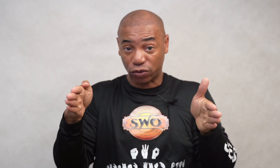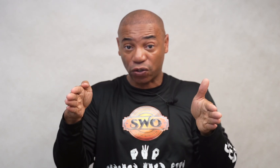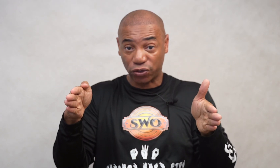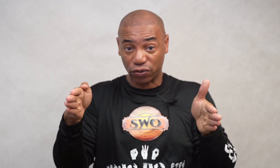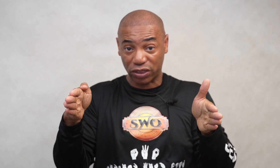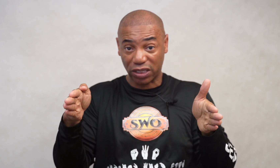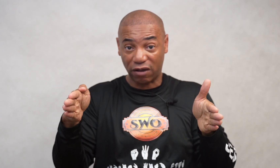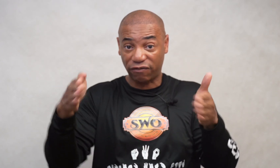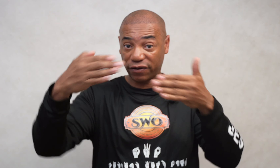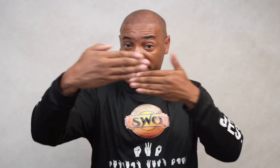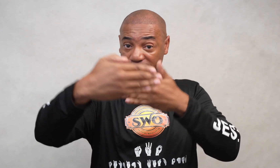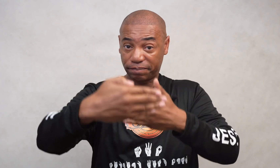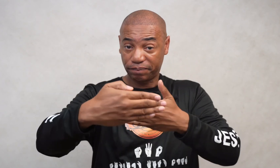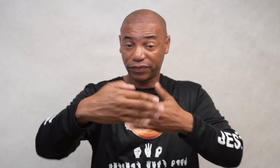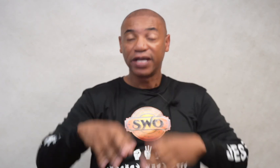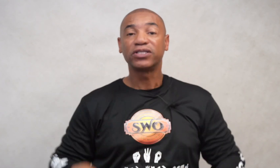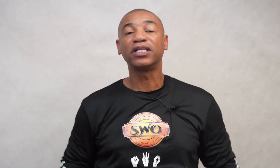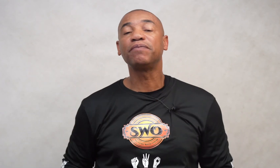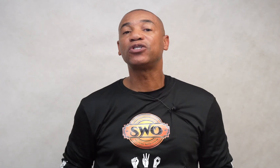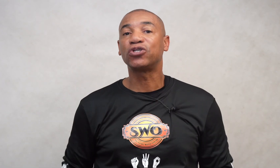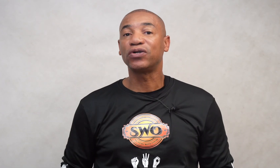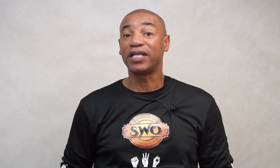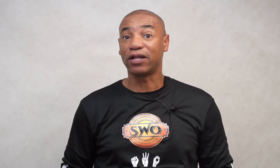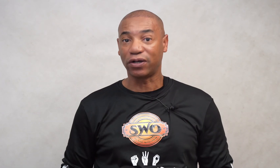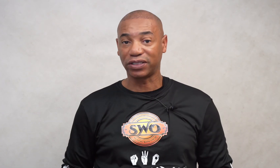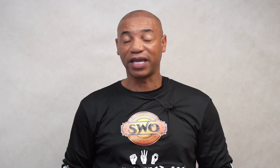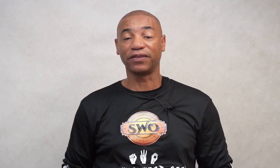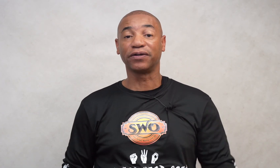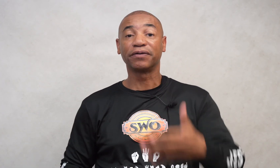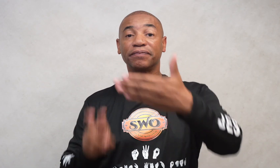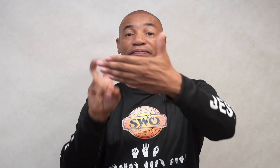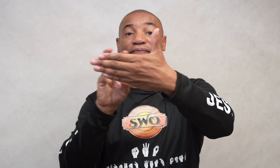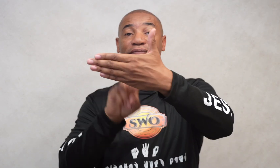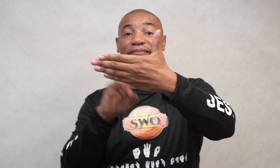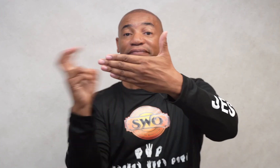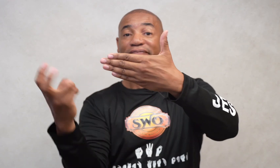toaster itself. So let me show you that all together.